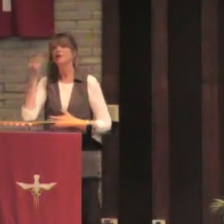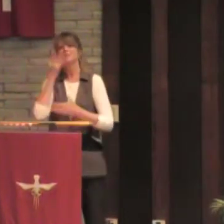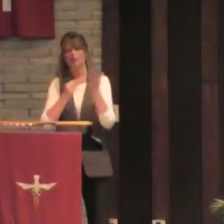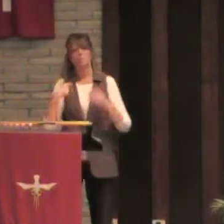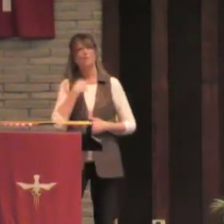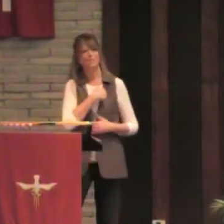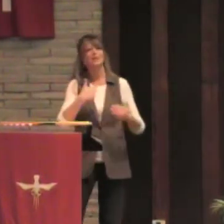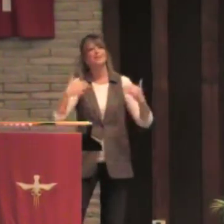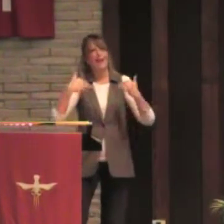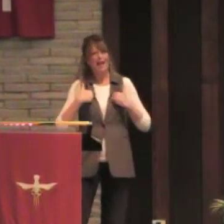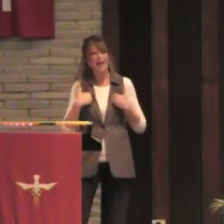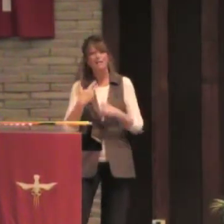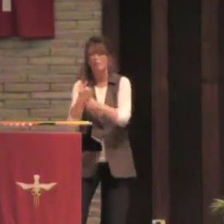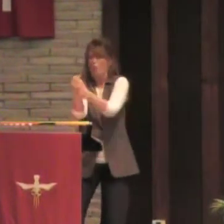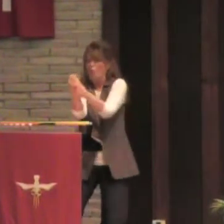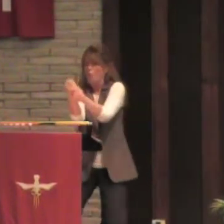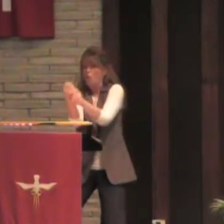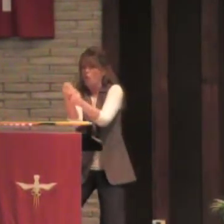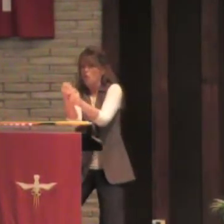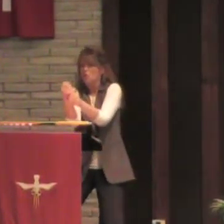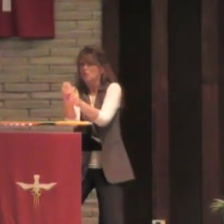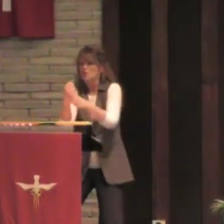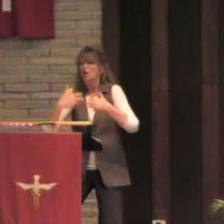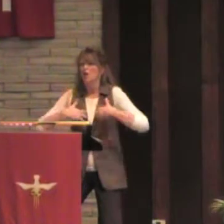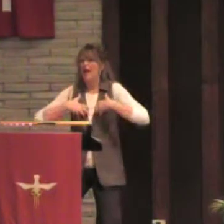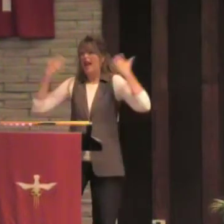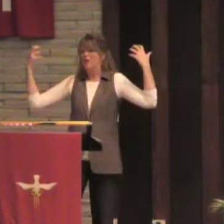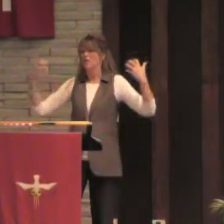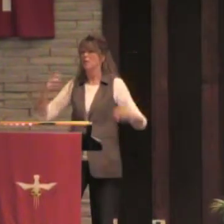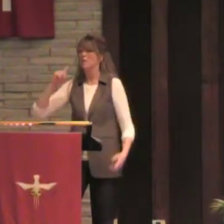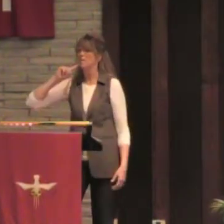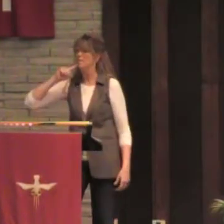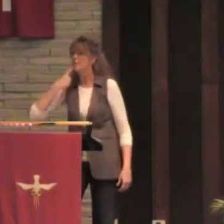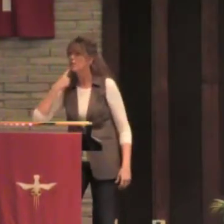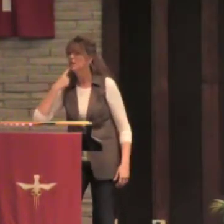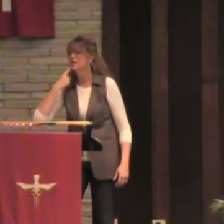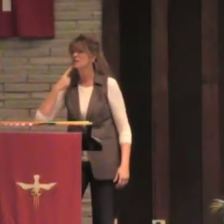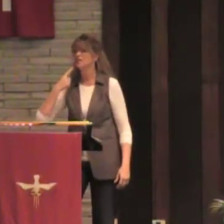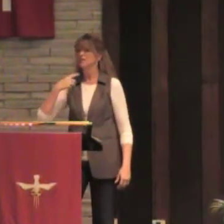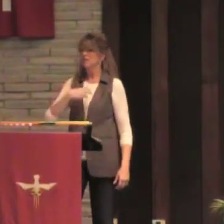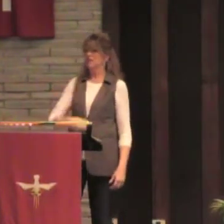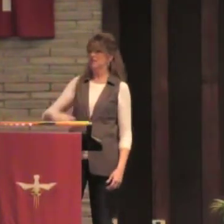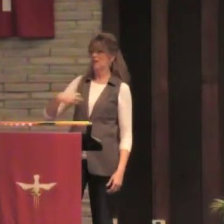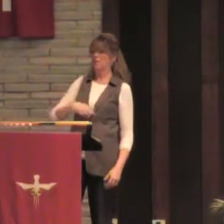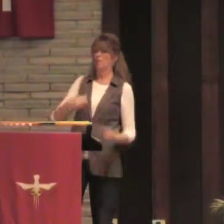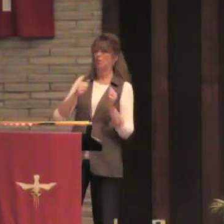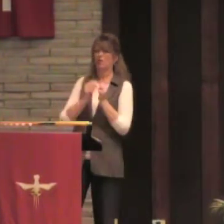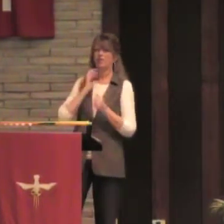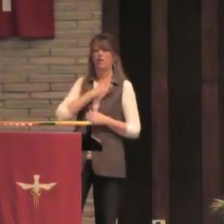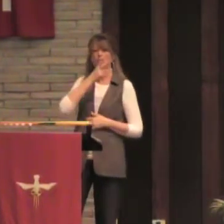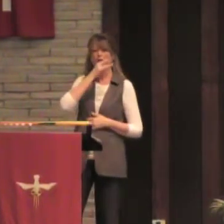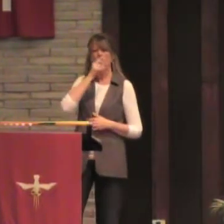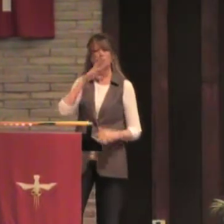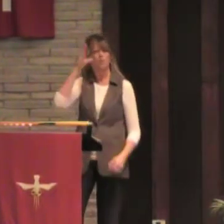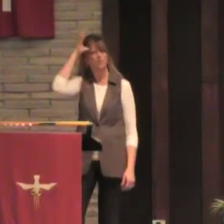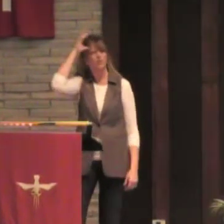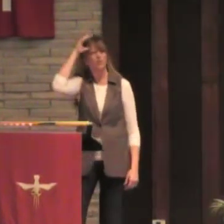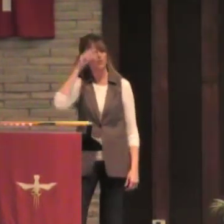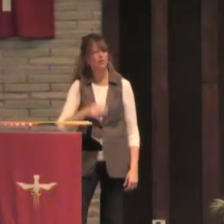people to hear that. But some of us do hold on to our anger. We hold on to our bitterness. We